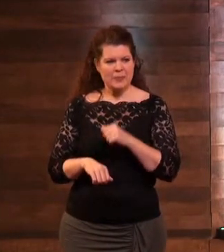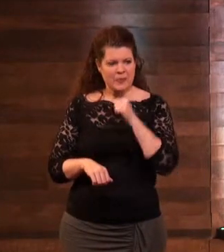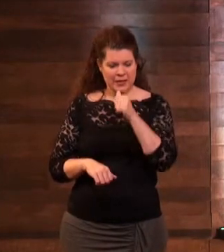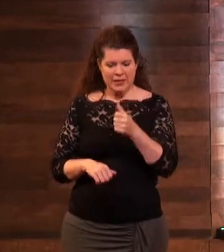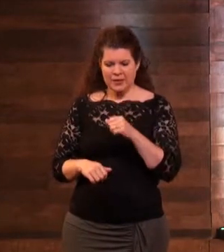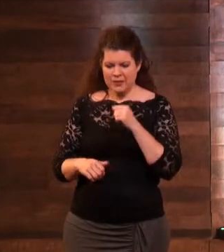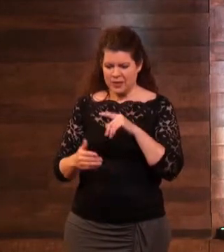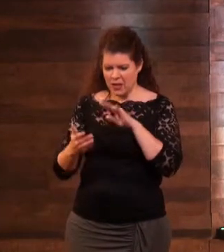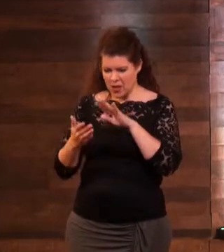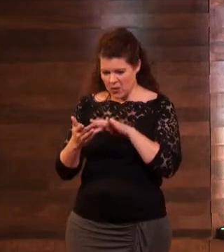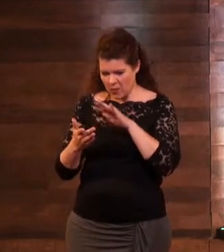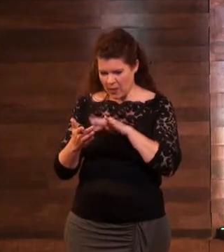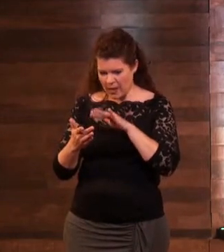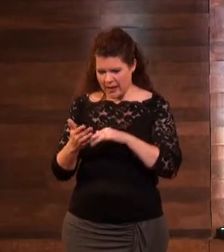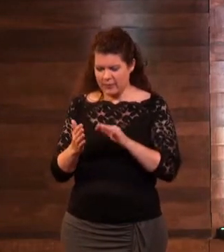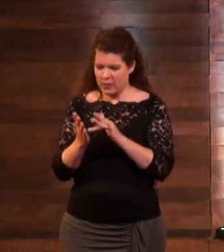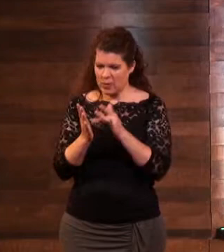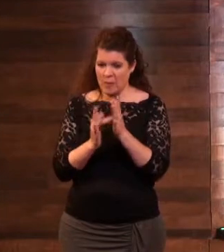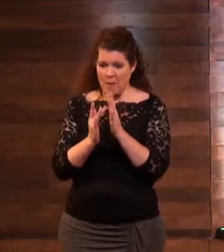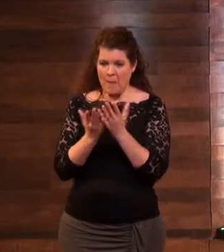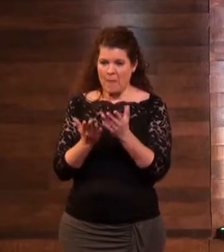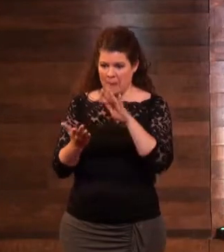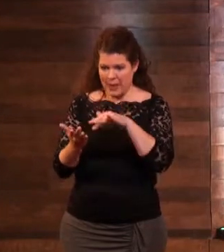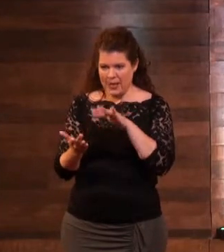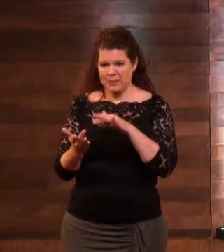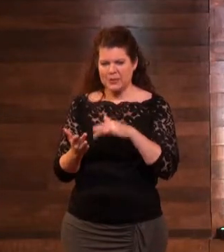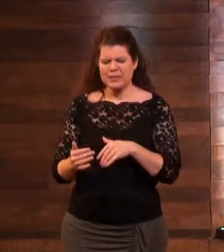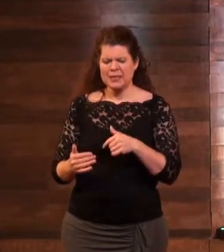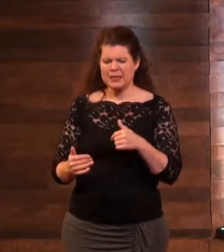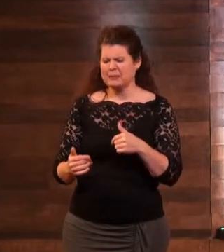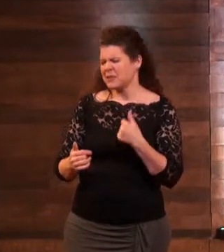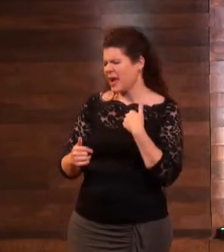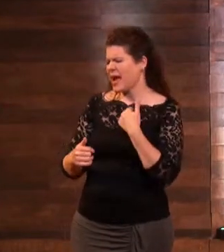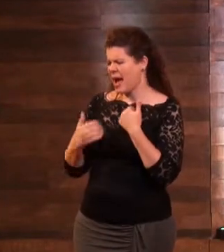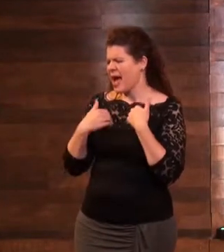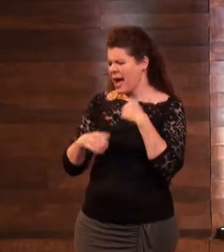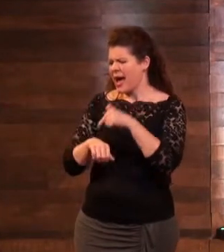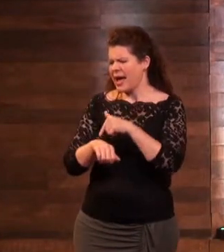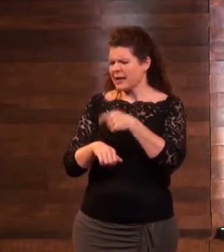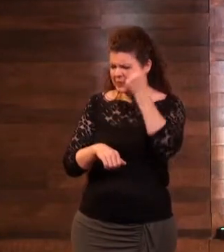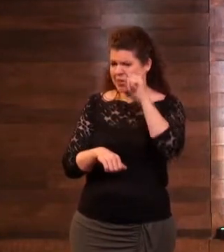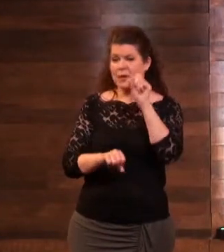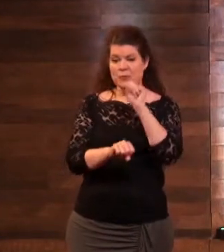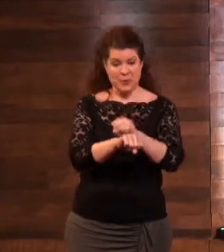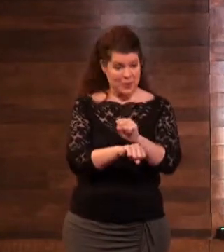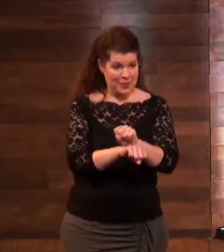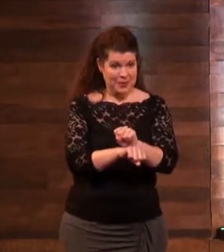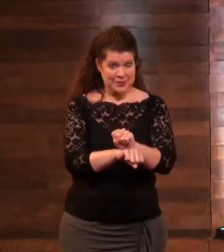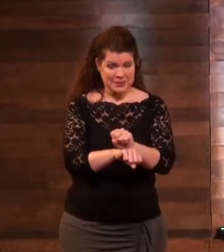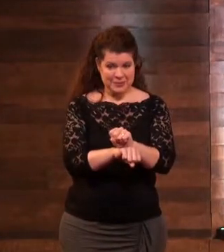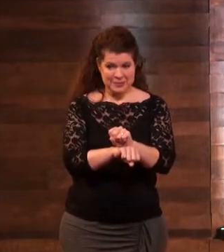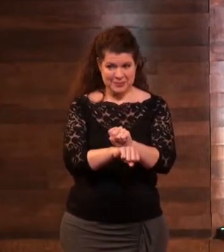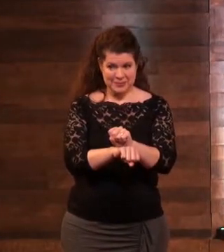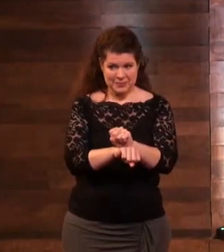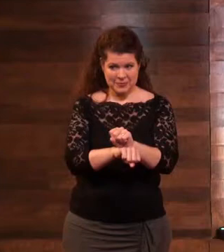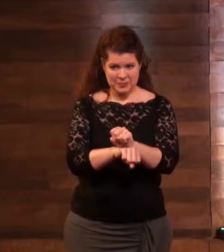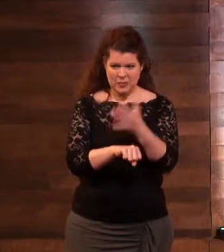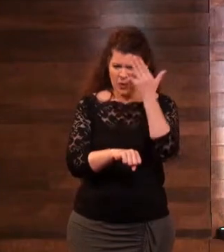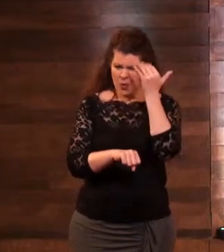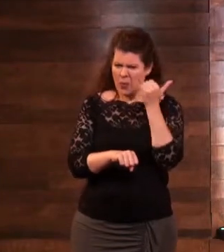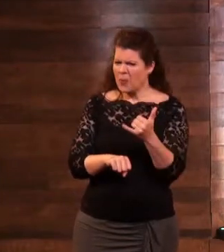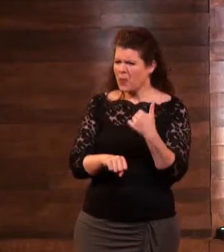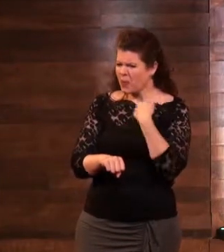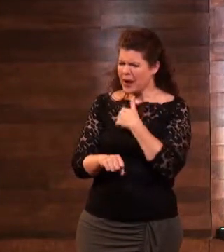for growth group yet. But you're like, yeah, I got time for work. Why do we do